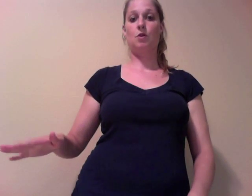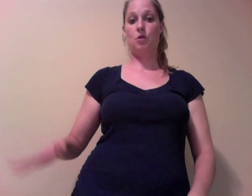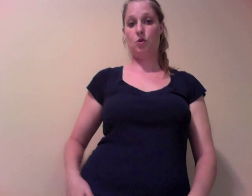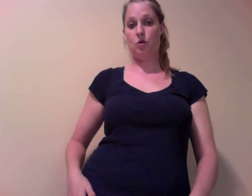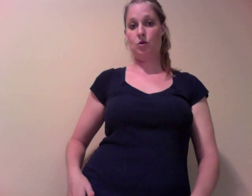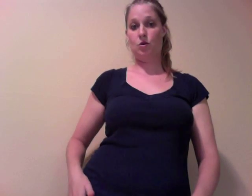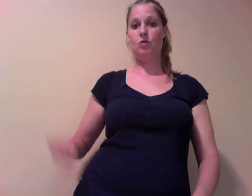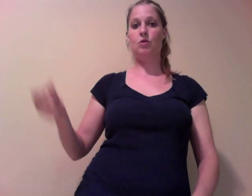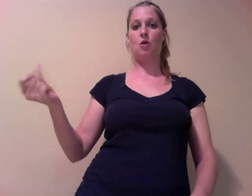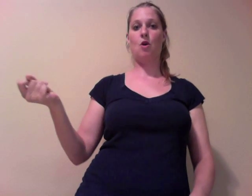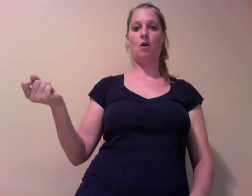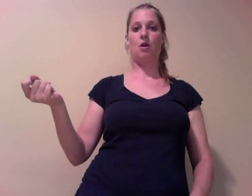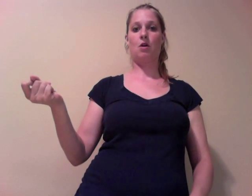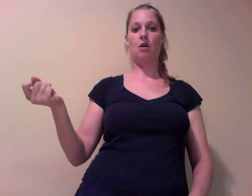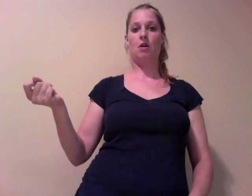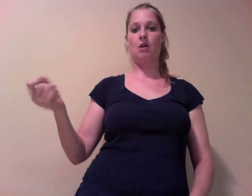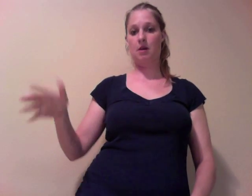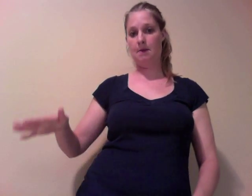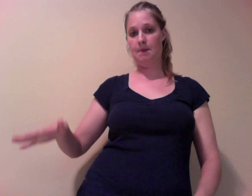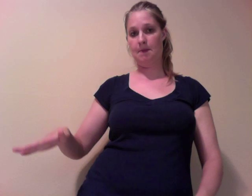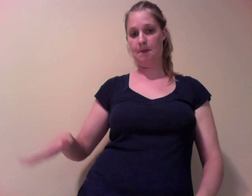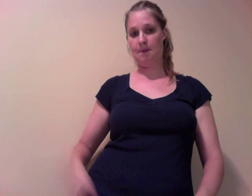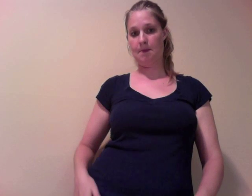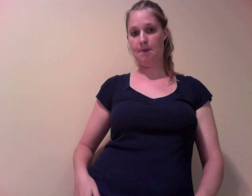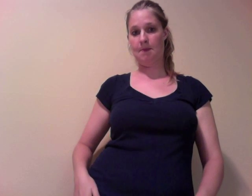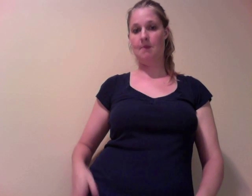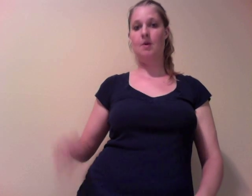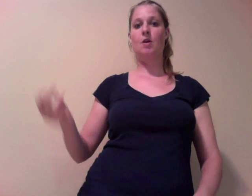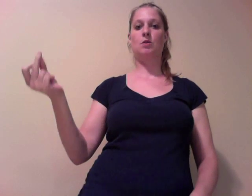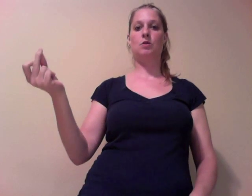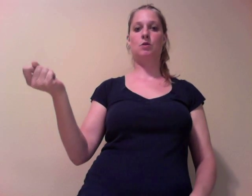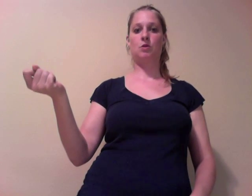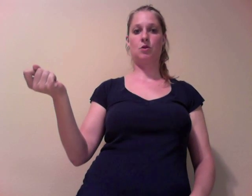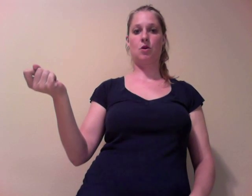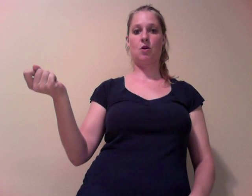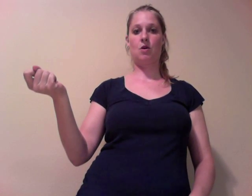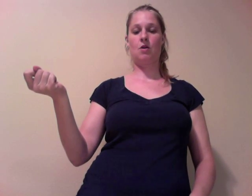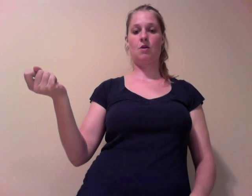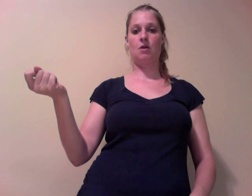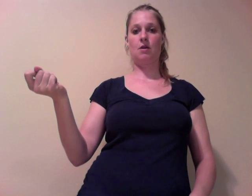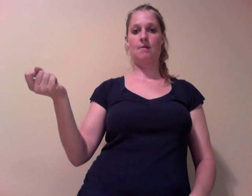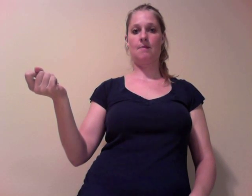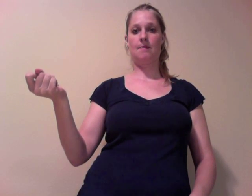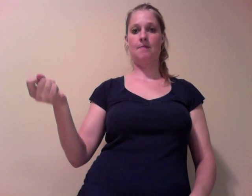So dog, you're going to hit your thigh and then snap your finger like you're calling the dog. Just like that.